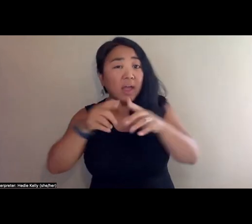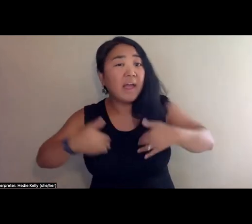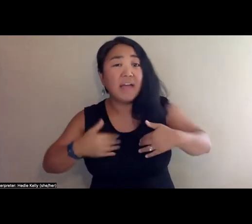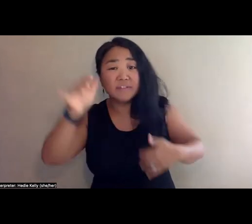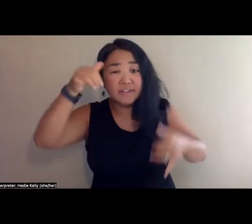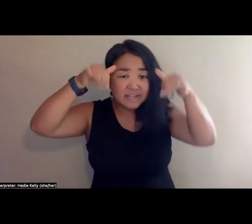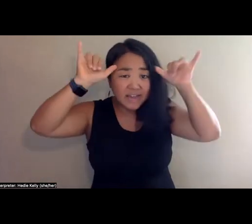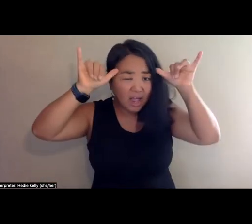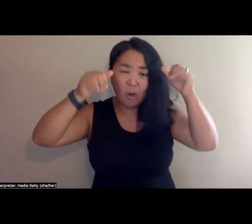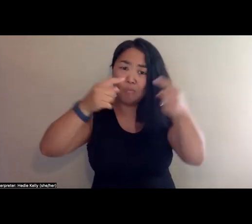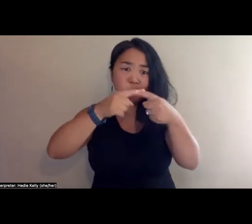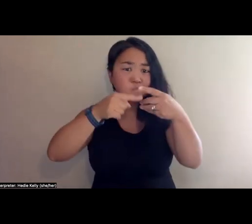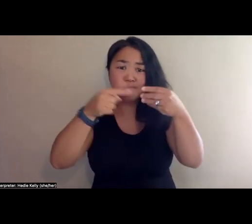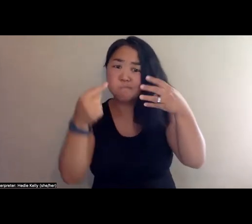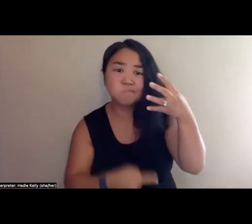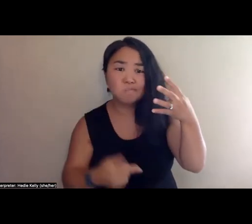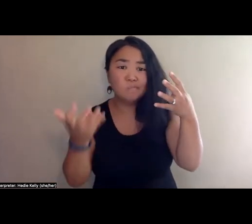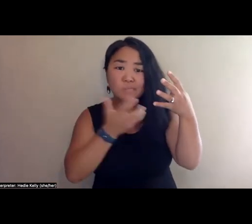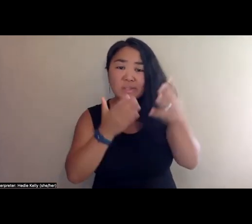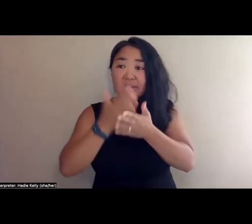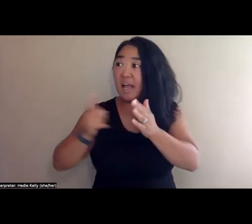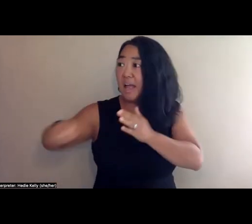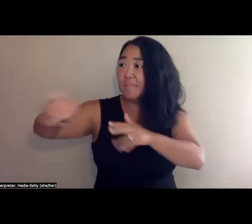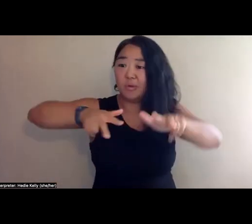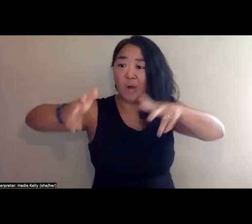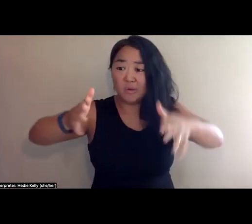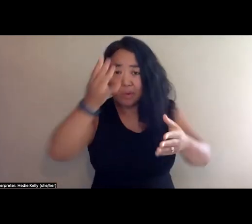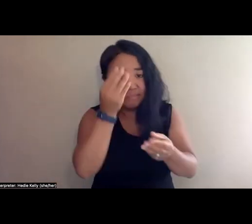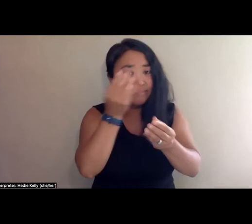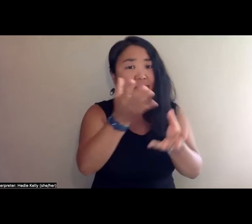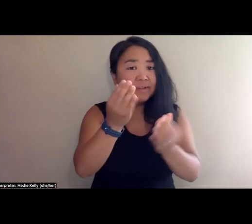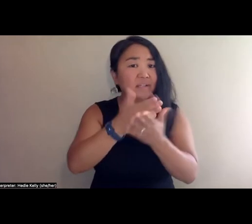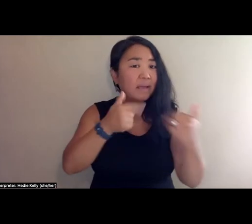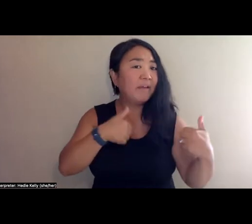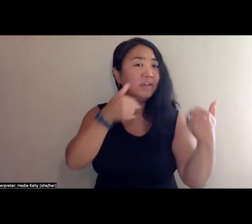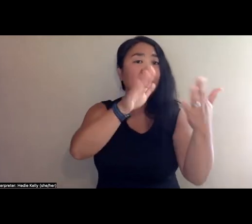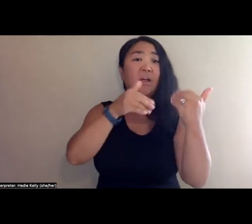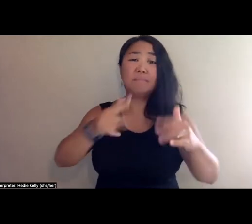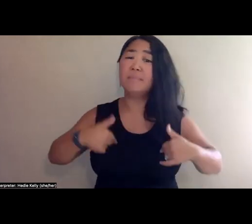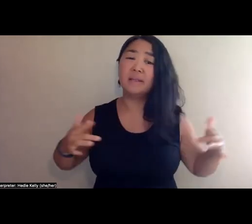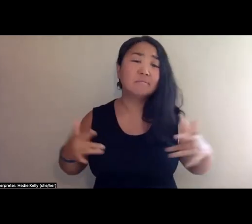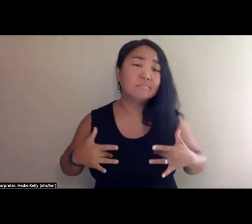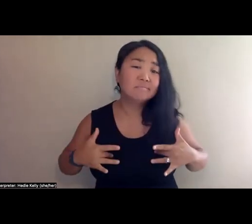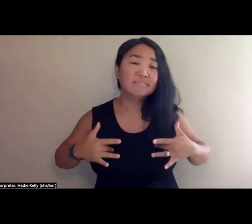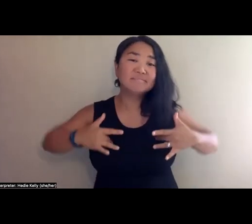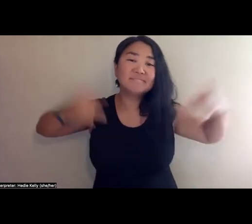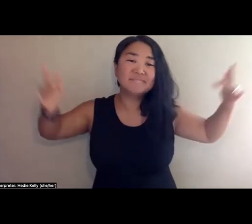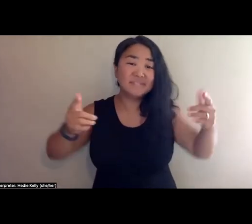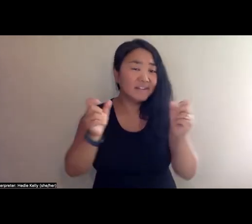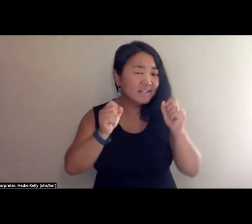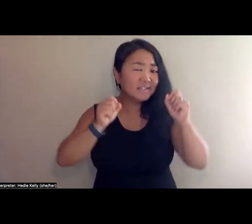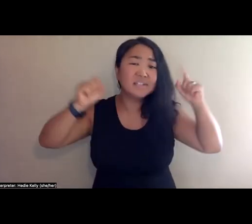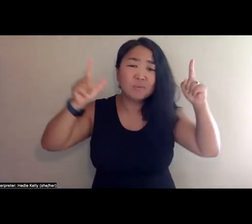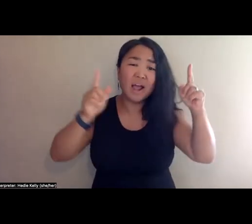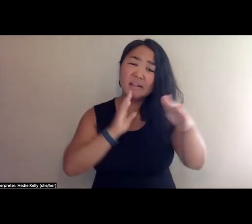There's so many things that some of the walkers will tell you about, some of the things we've encountered. I'm just delighted to continue to be surprised and humbled